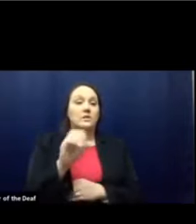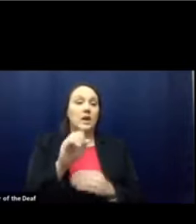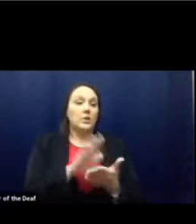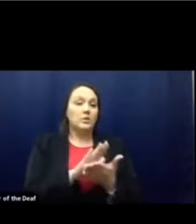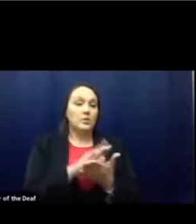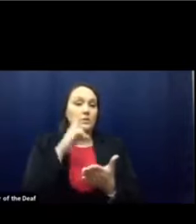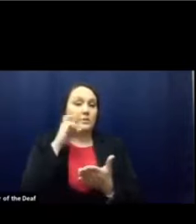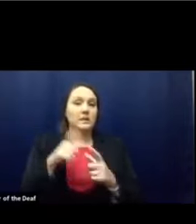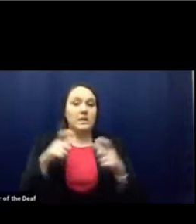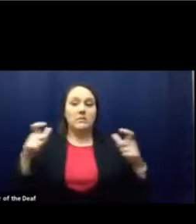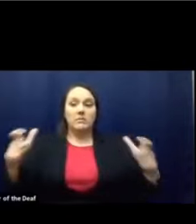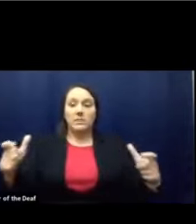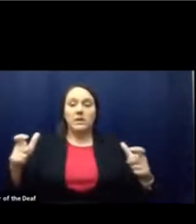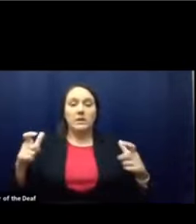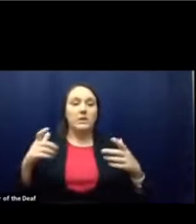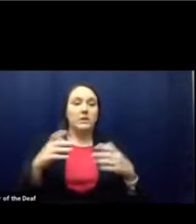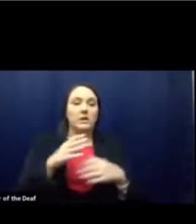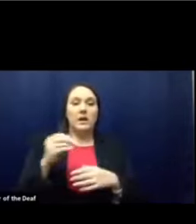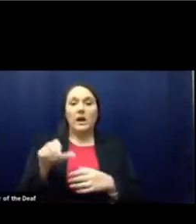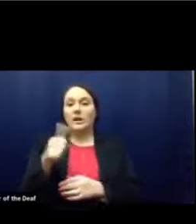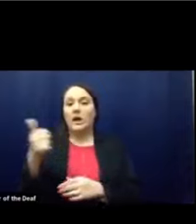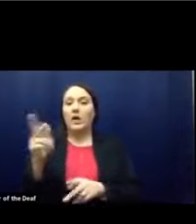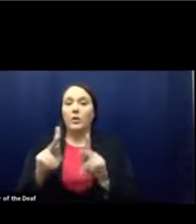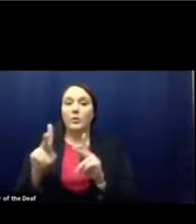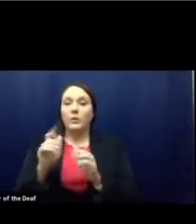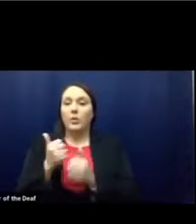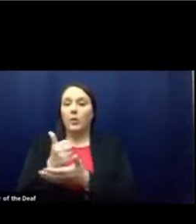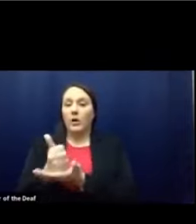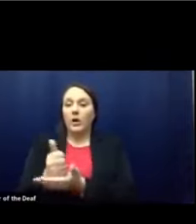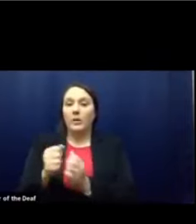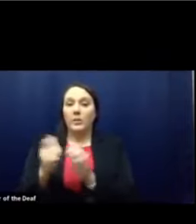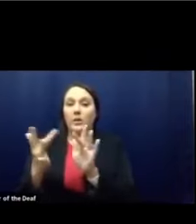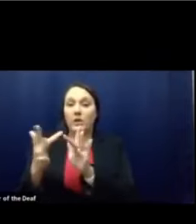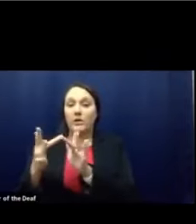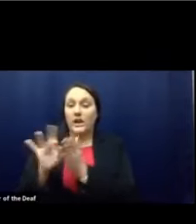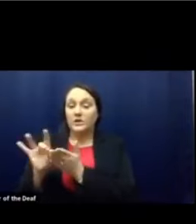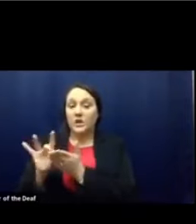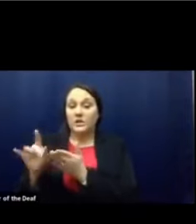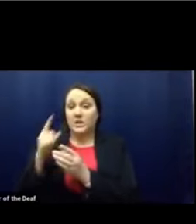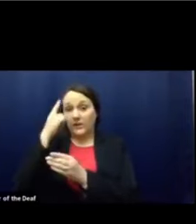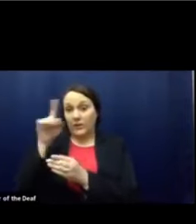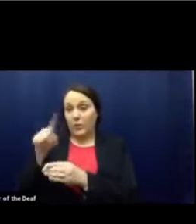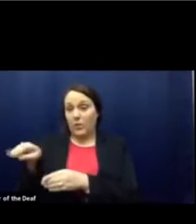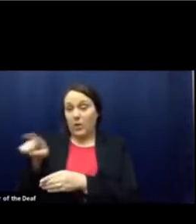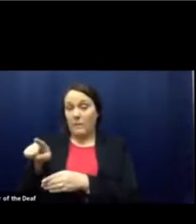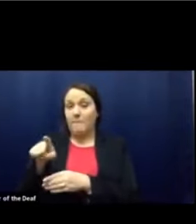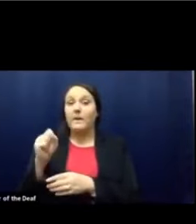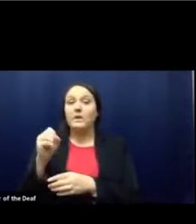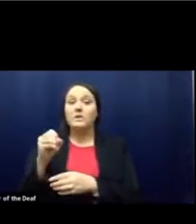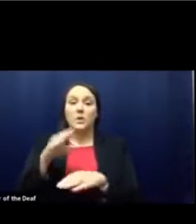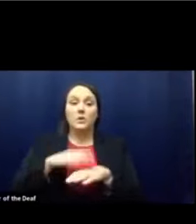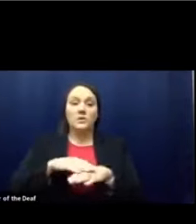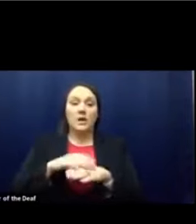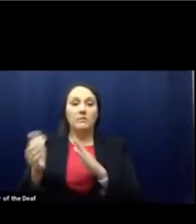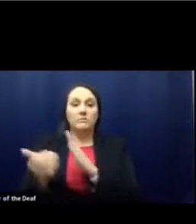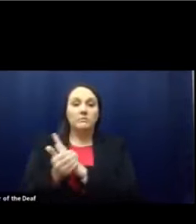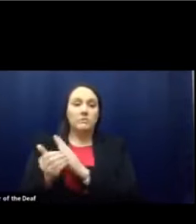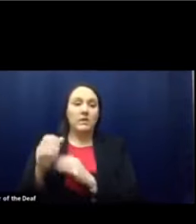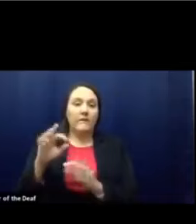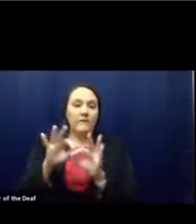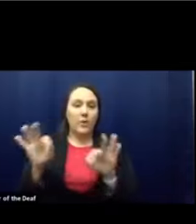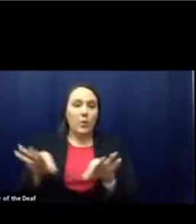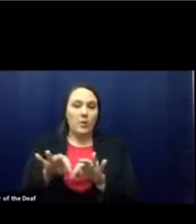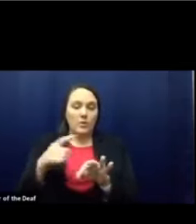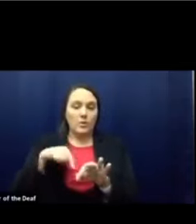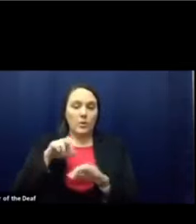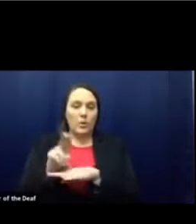size and the scope, and that we have other people helping with contact tracing with those folks. So it's on our supplemental form that we use locally